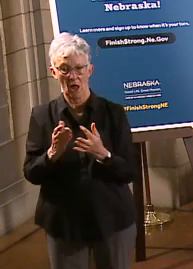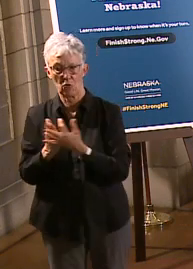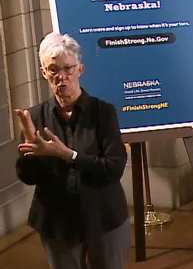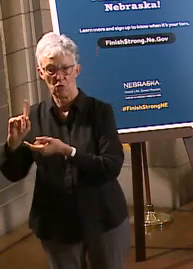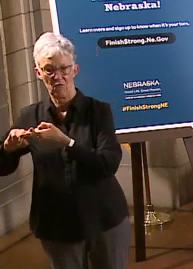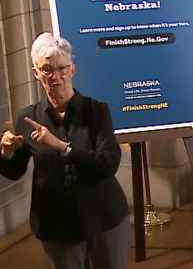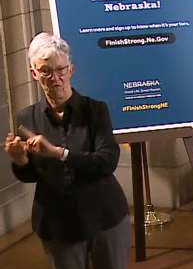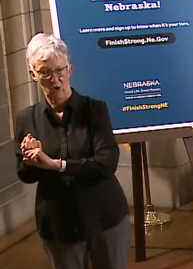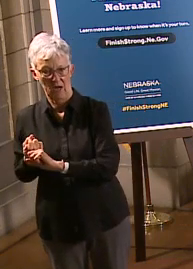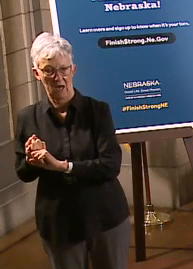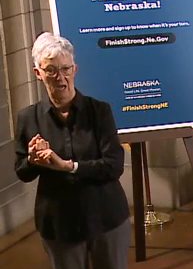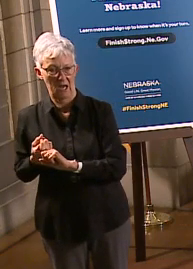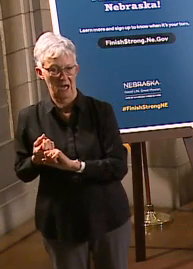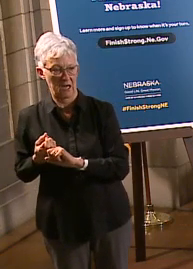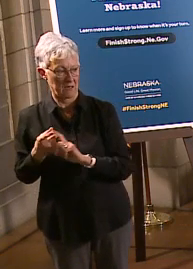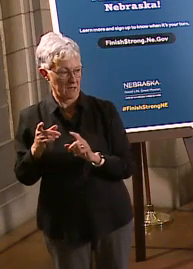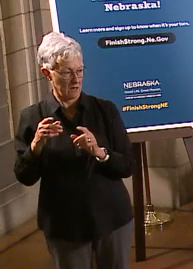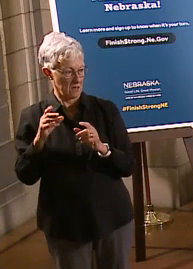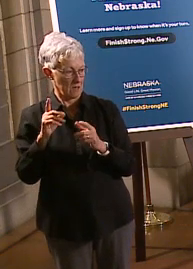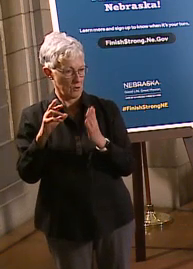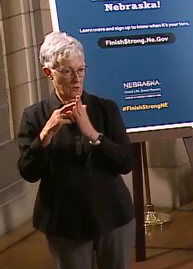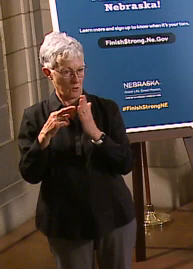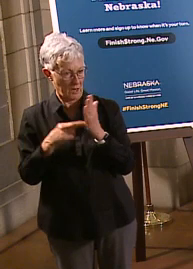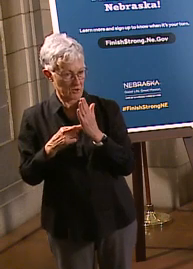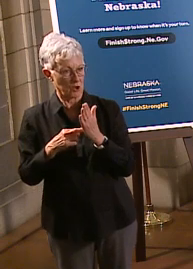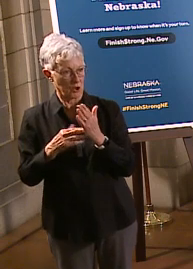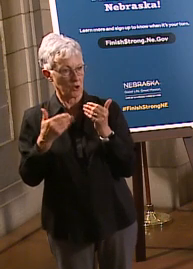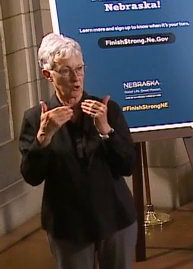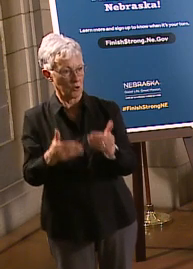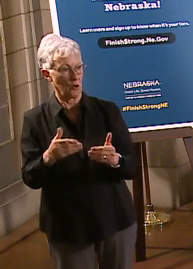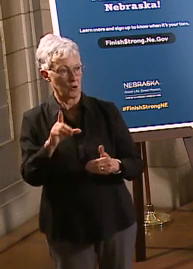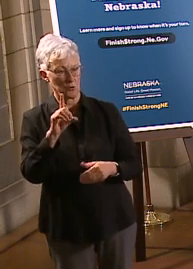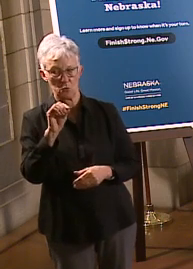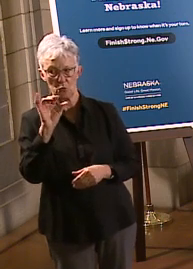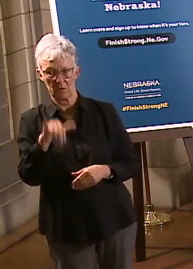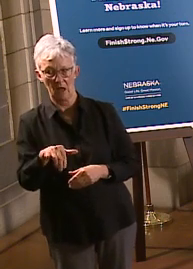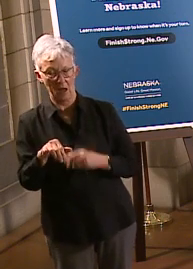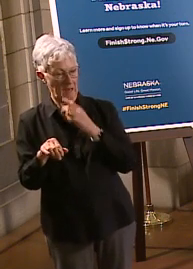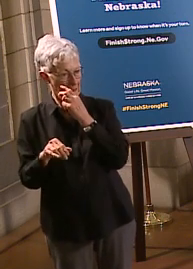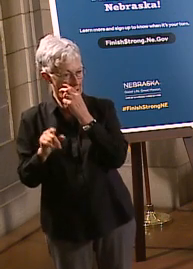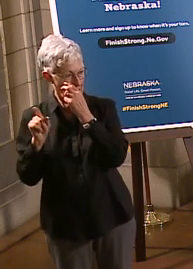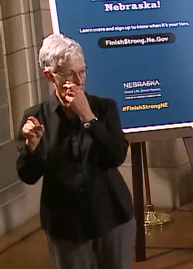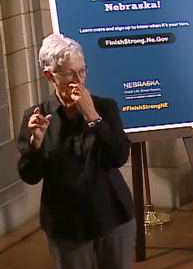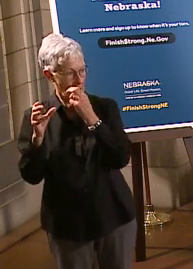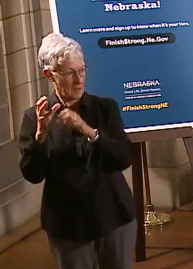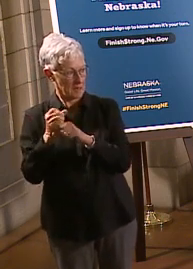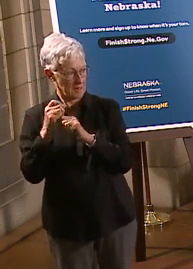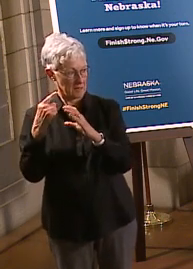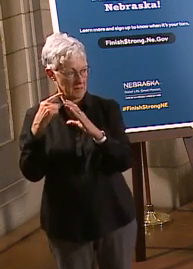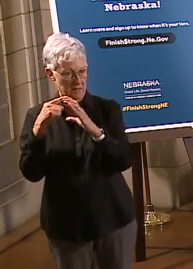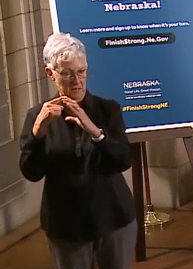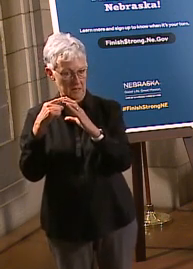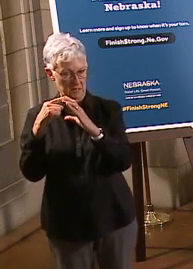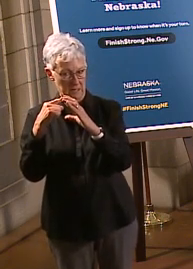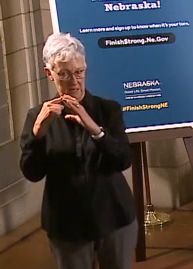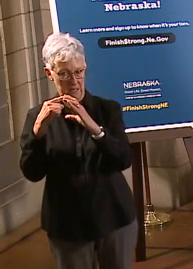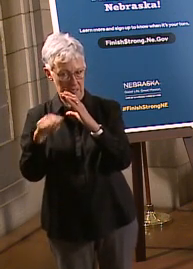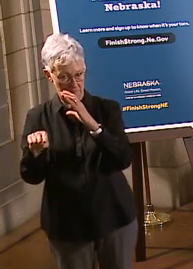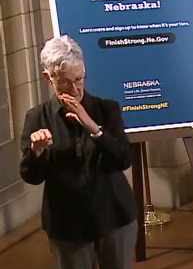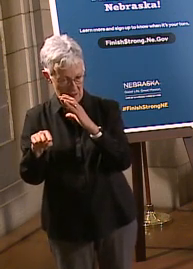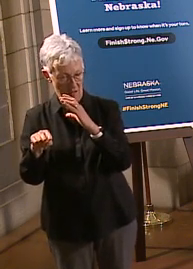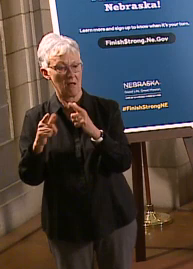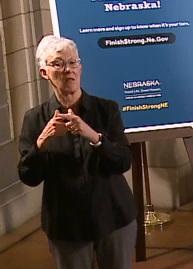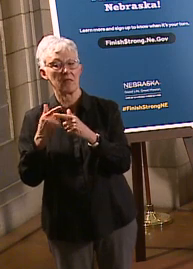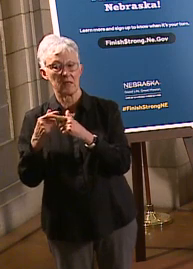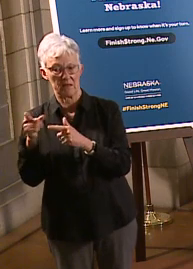relative's email address to register, please do that. They will get the email confirmations and help you schedule your appointments. And if